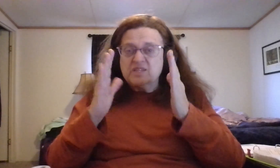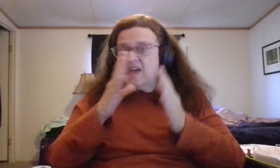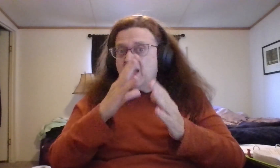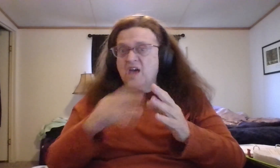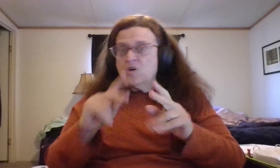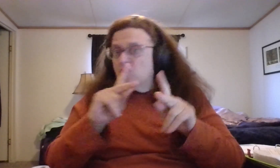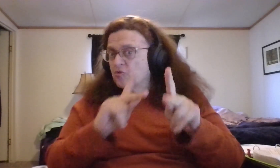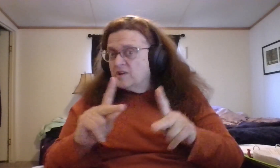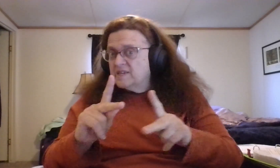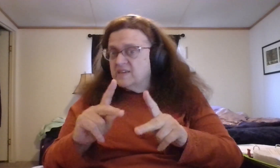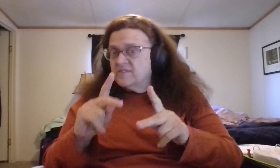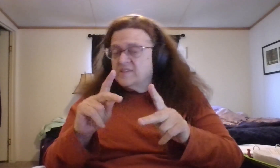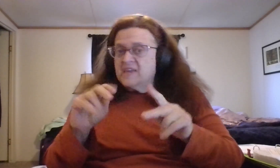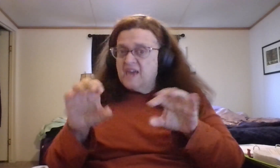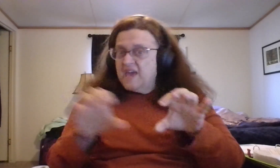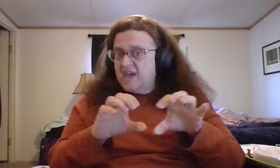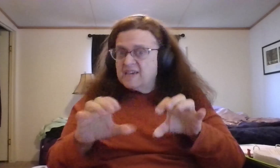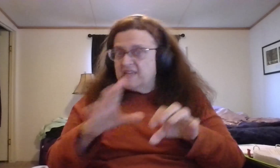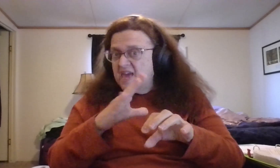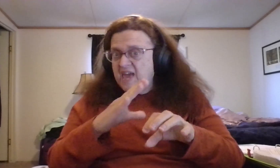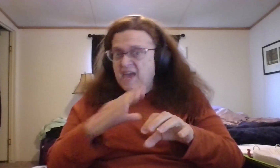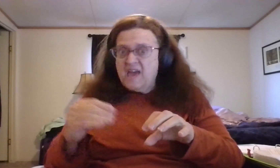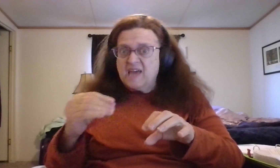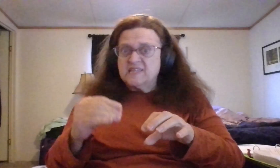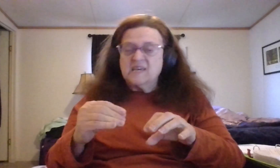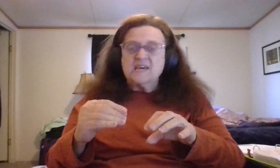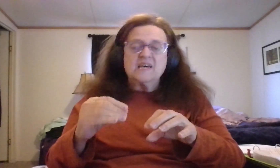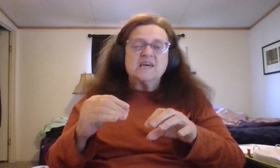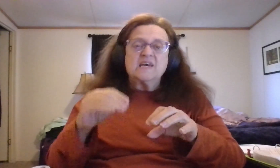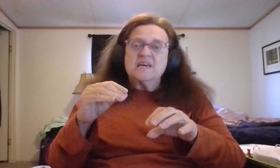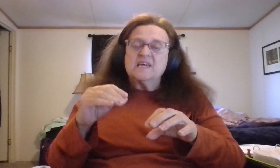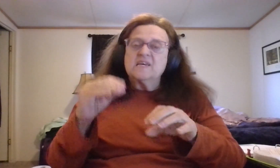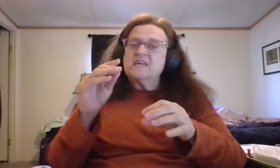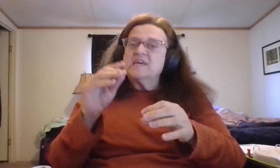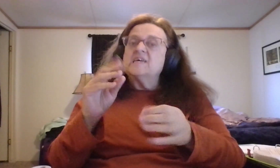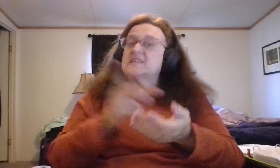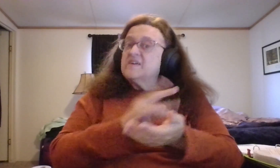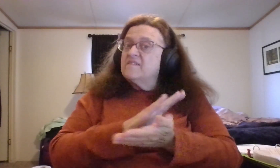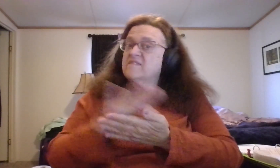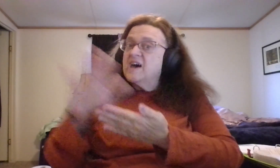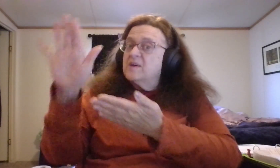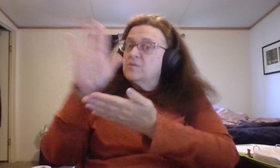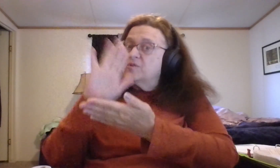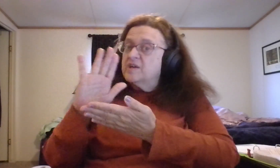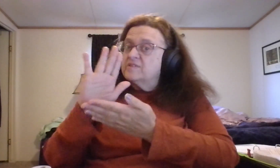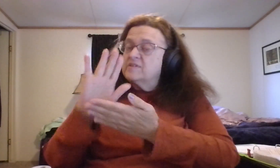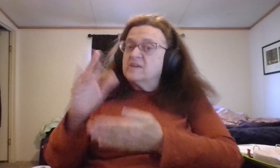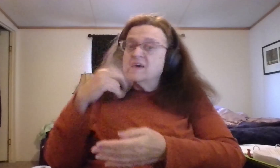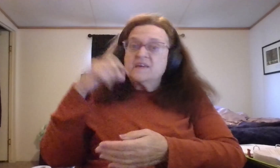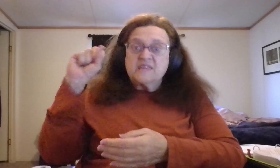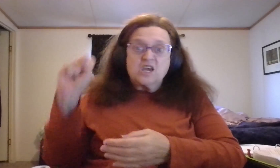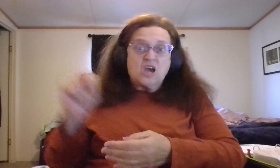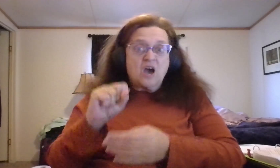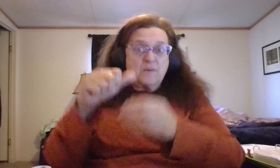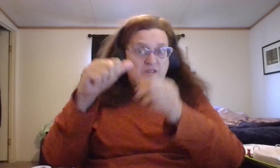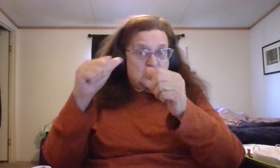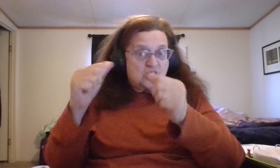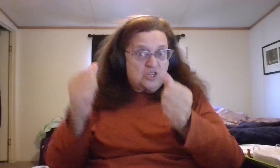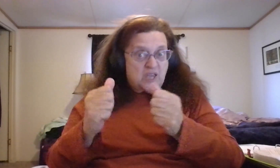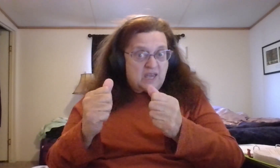to act, and divine presence. The almond shape also